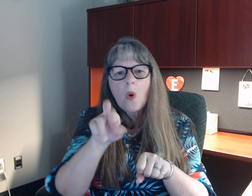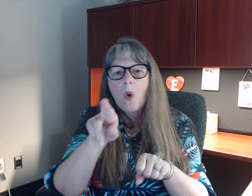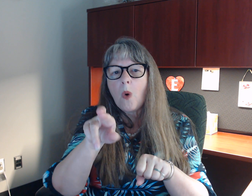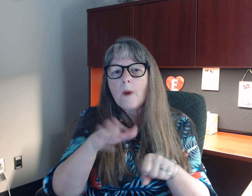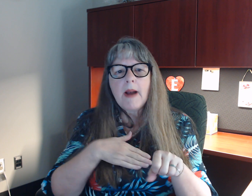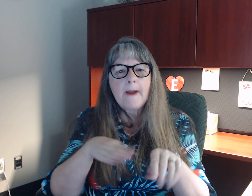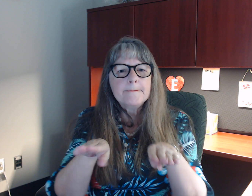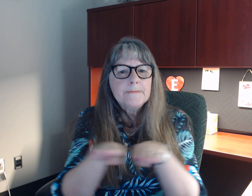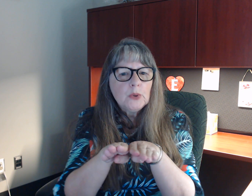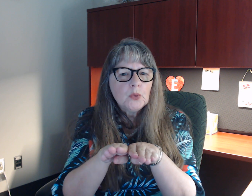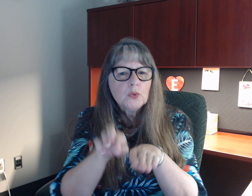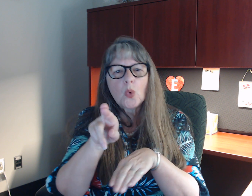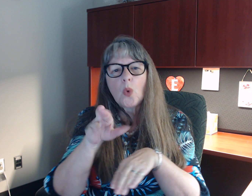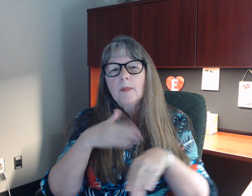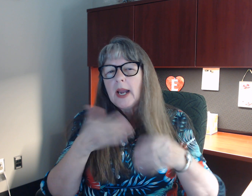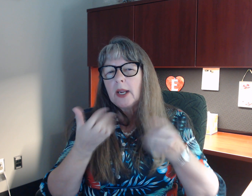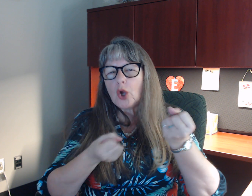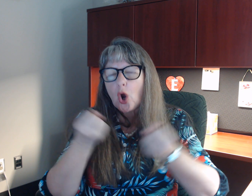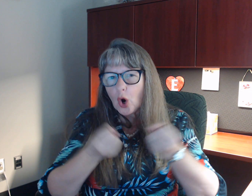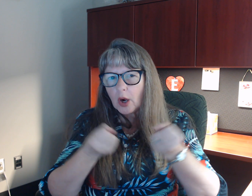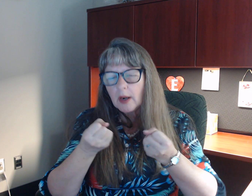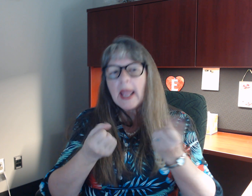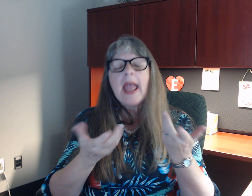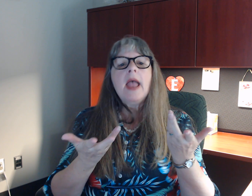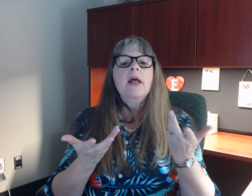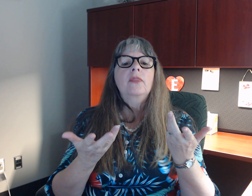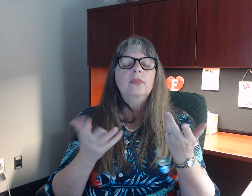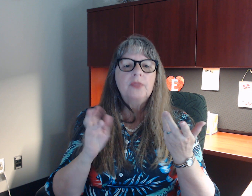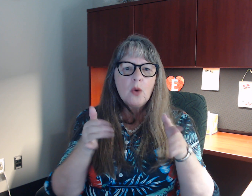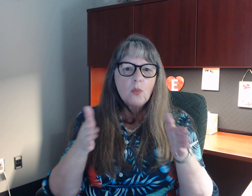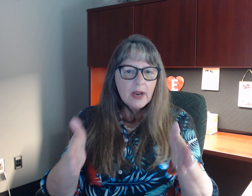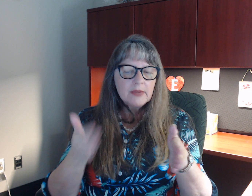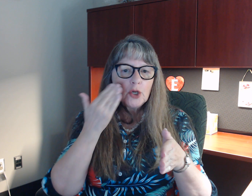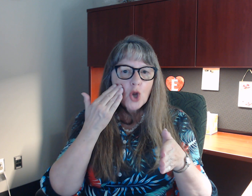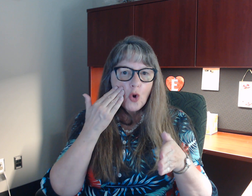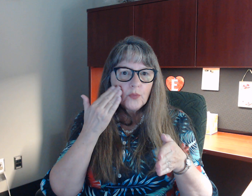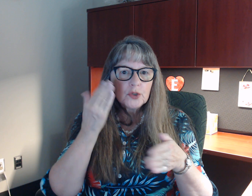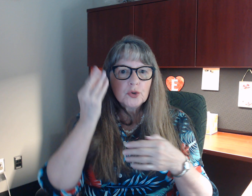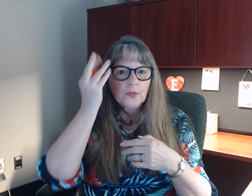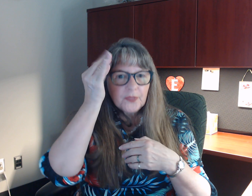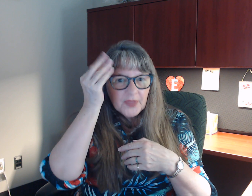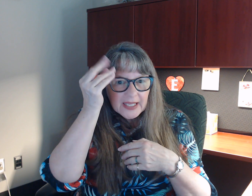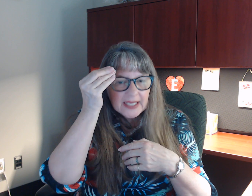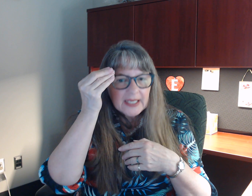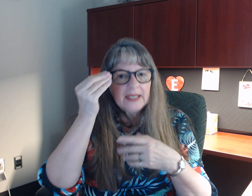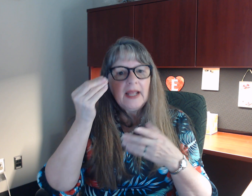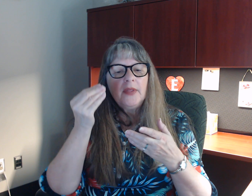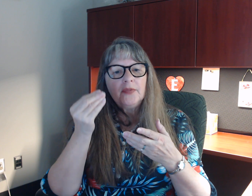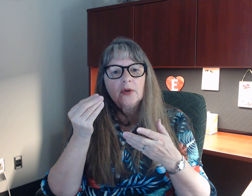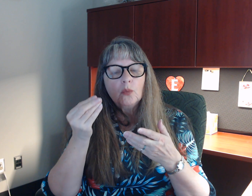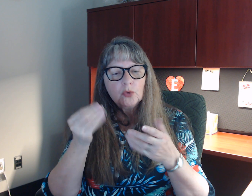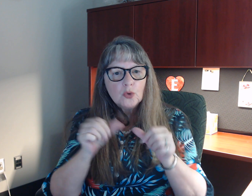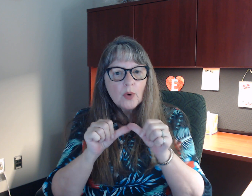or my boots or my car, and that way they know that you're thinking and that you want to